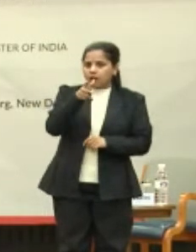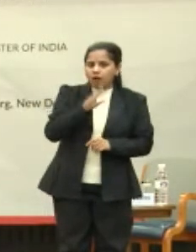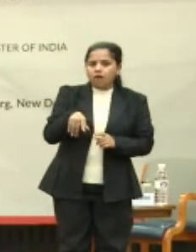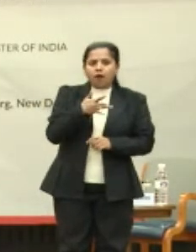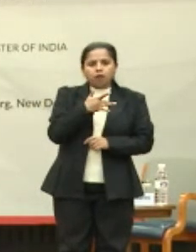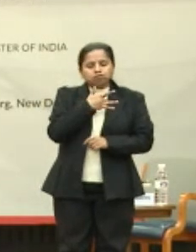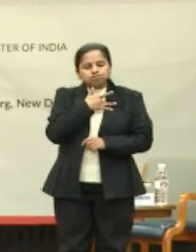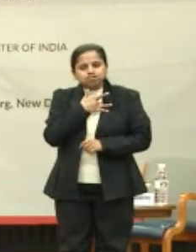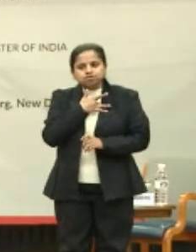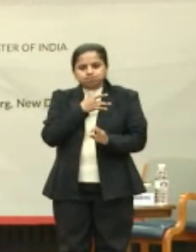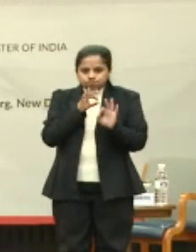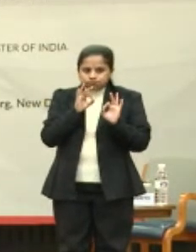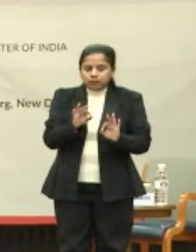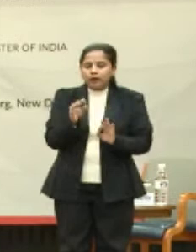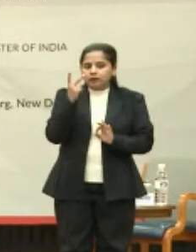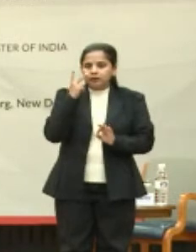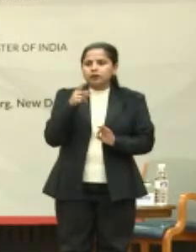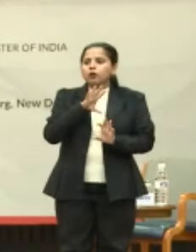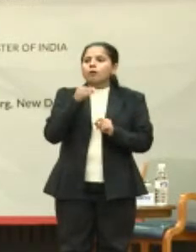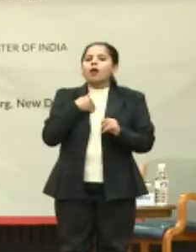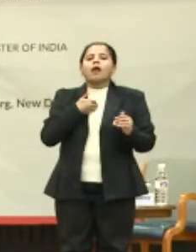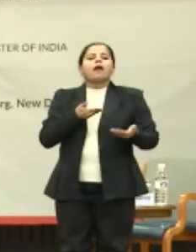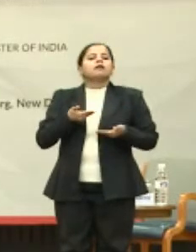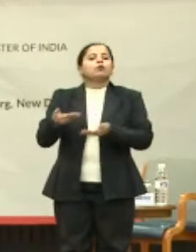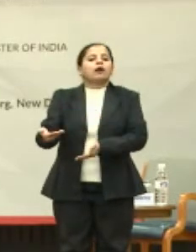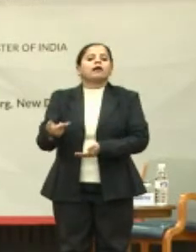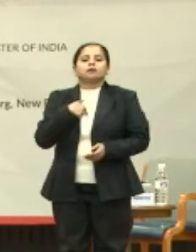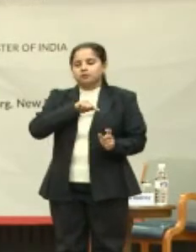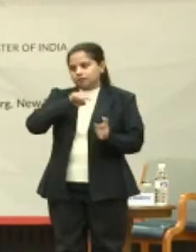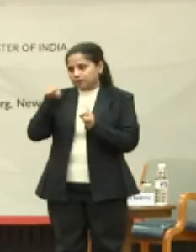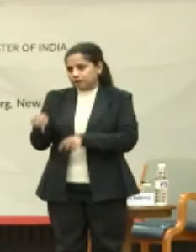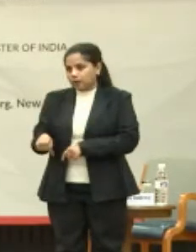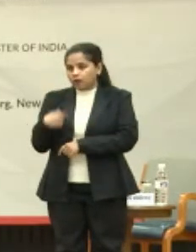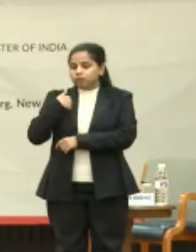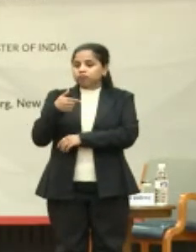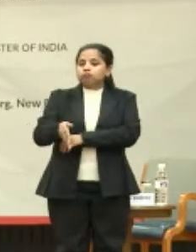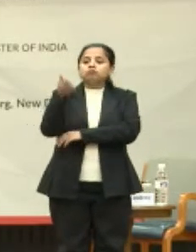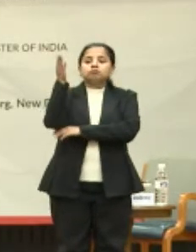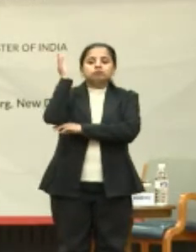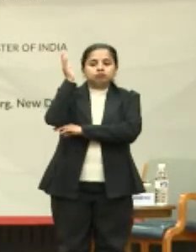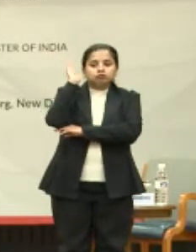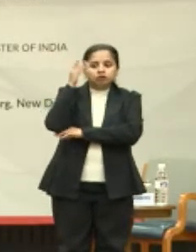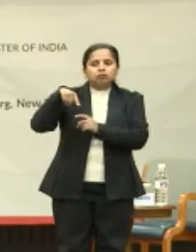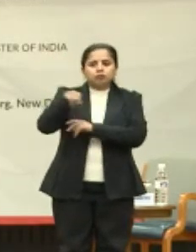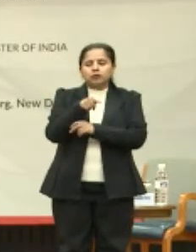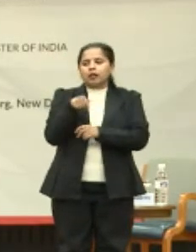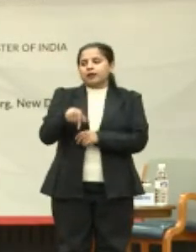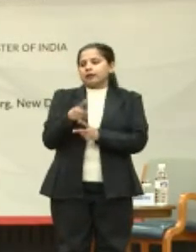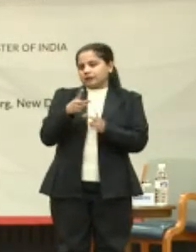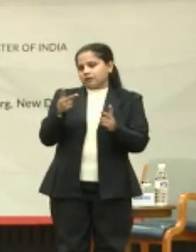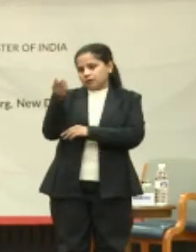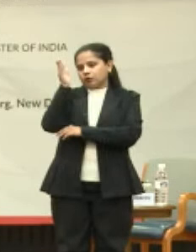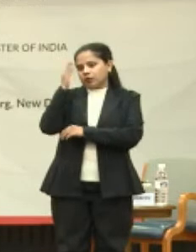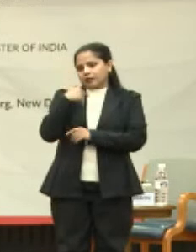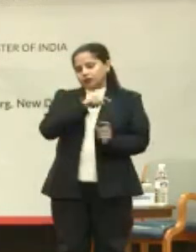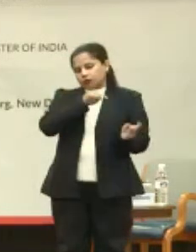kindness of inviting me to deliver this particular lecture.